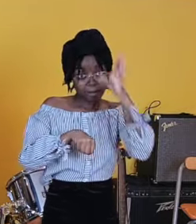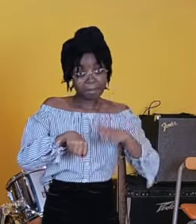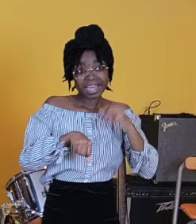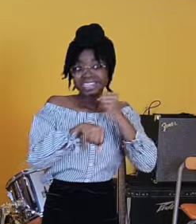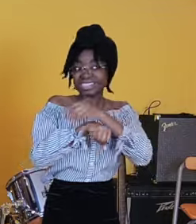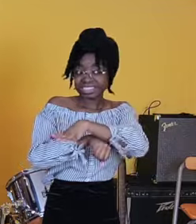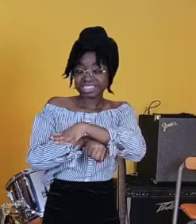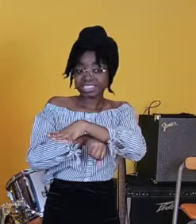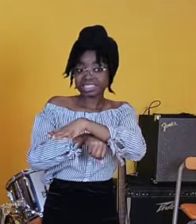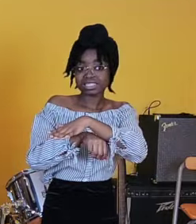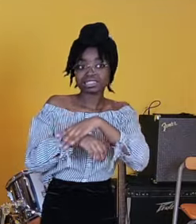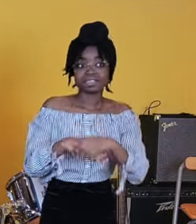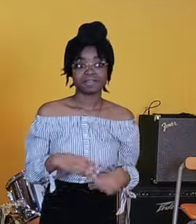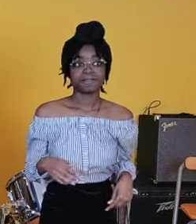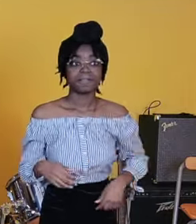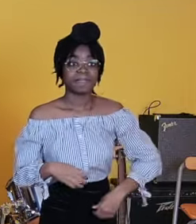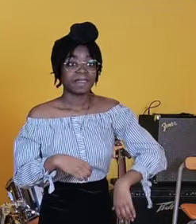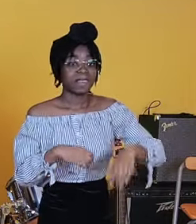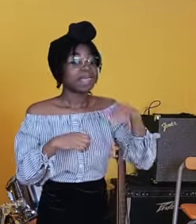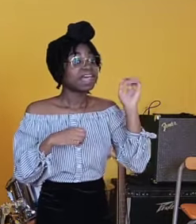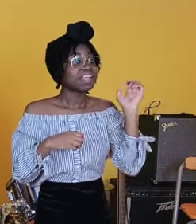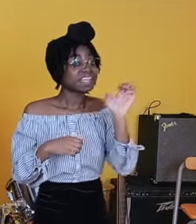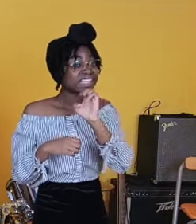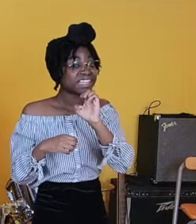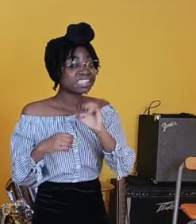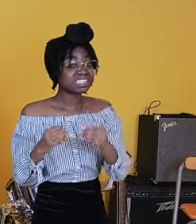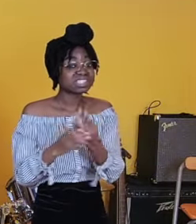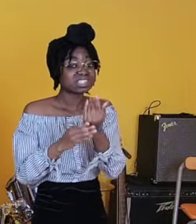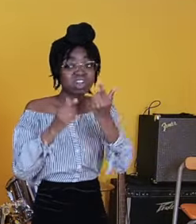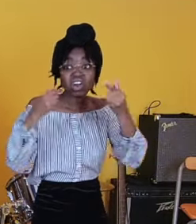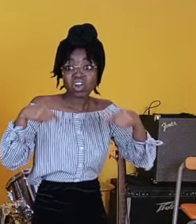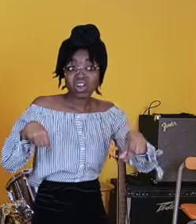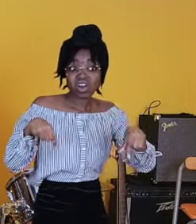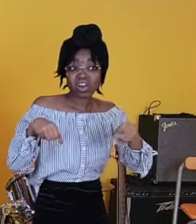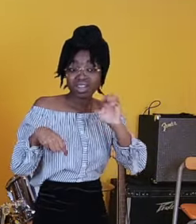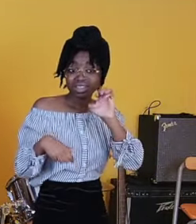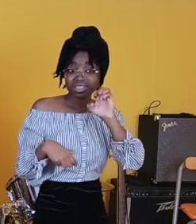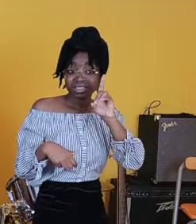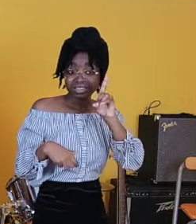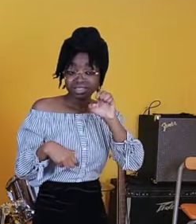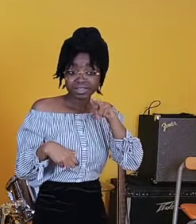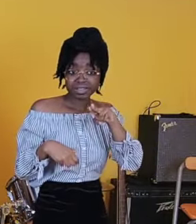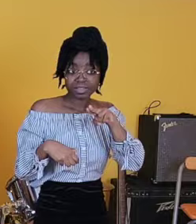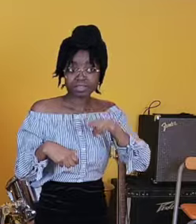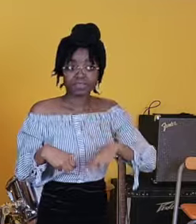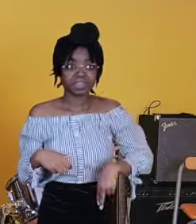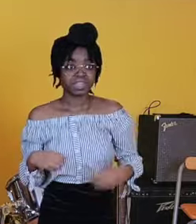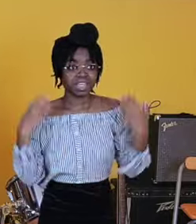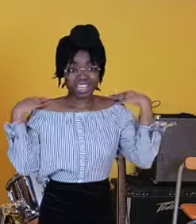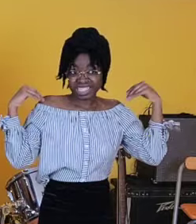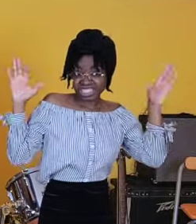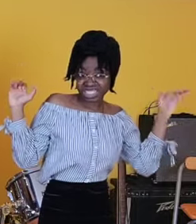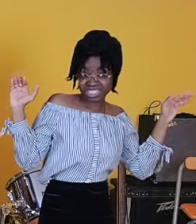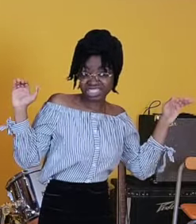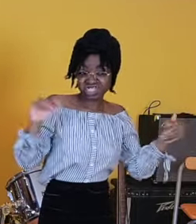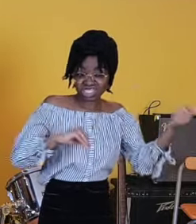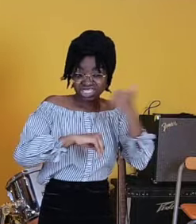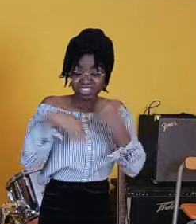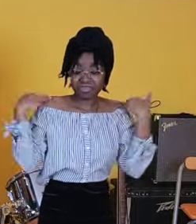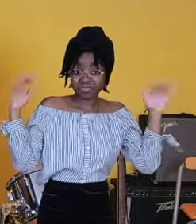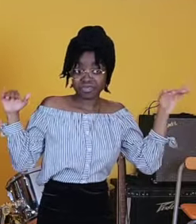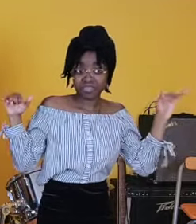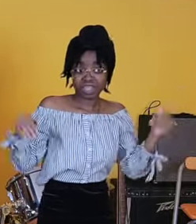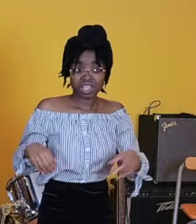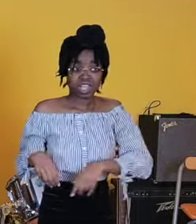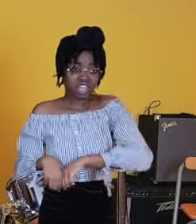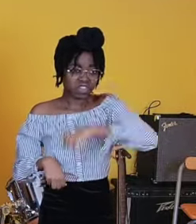placed cherubims with a flaming sword which turned every way to keep the way of the tree of life. You see that? We can learn that lesson